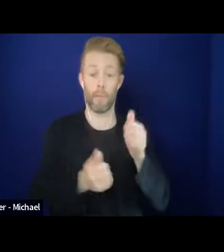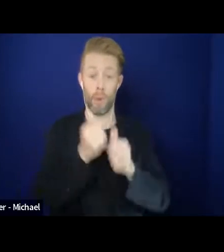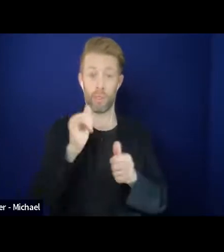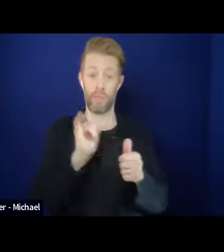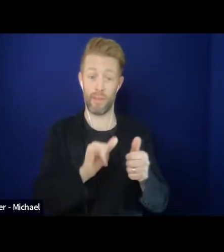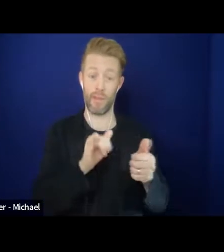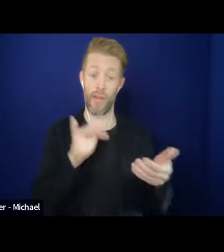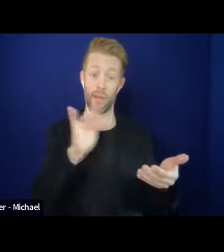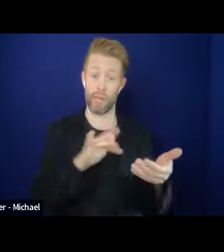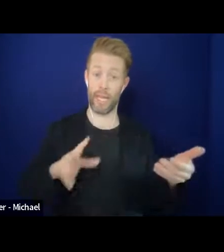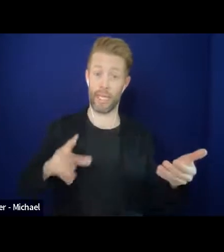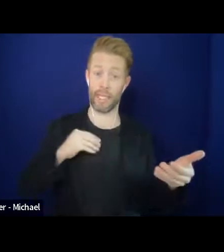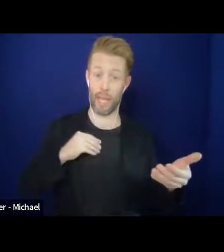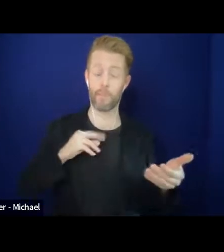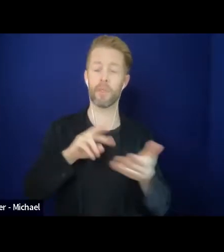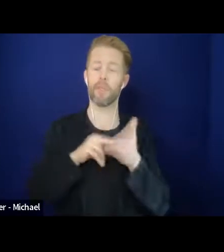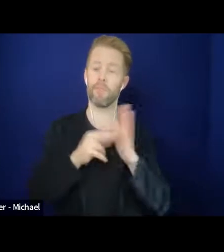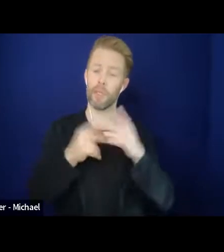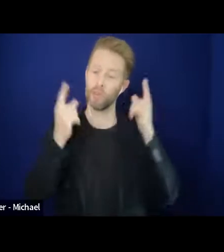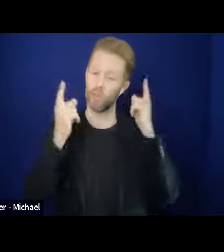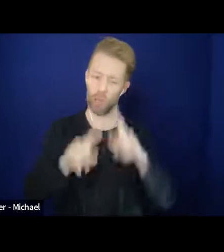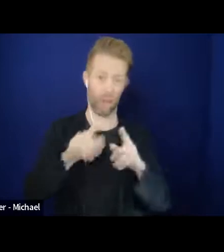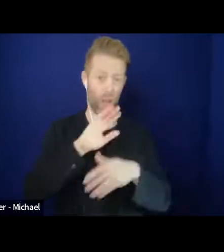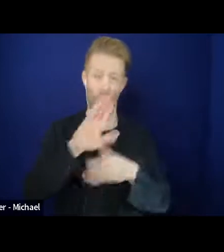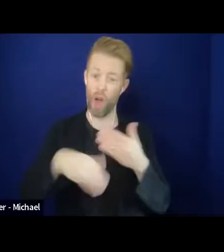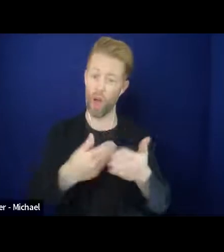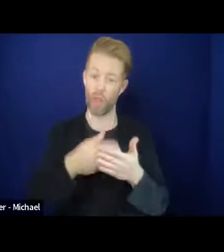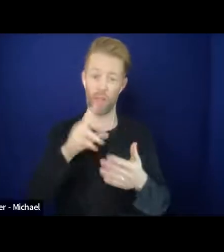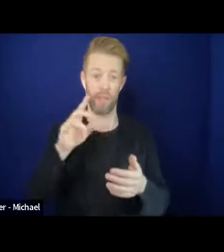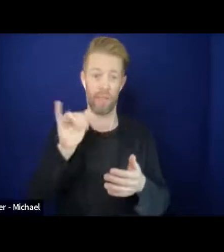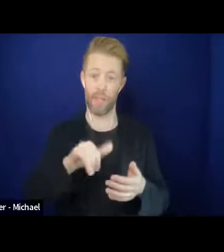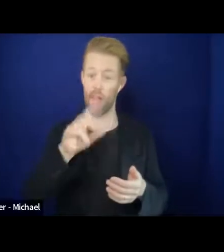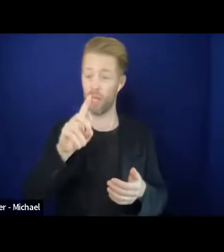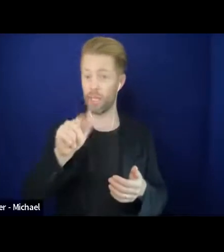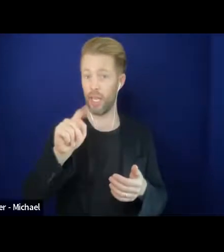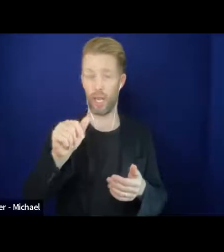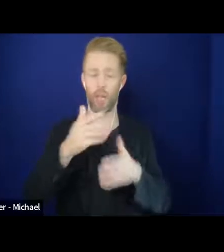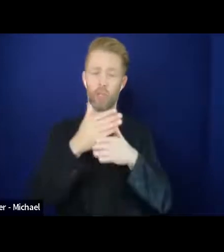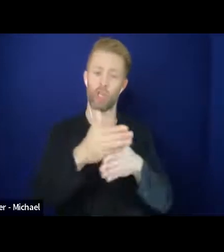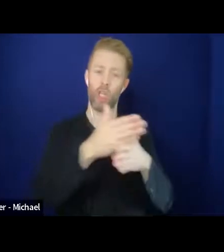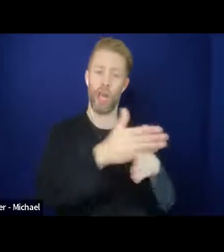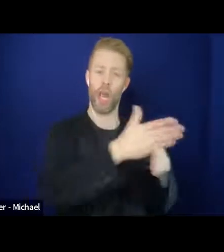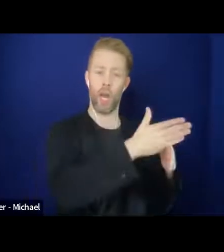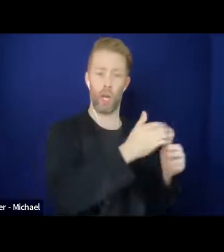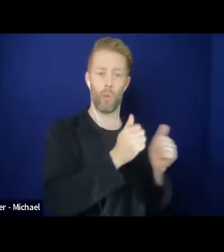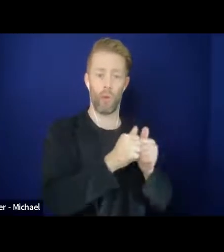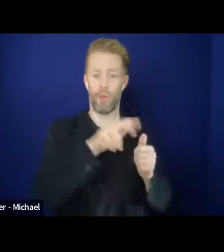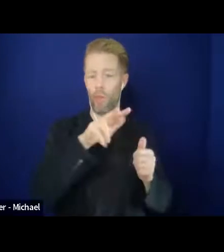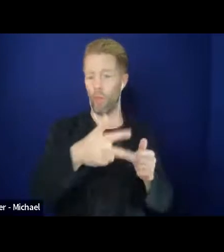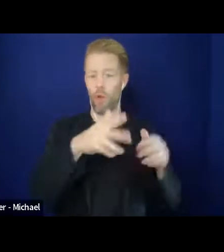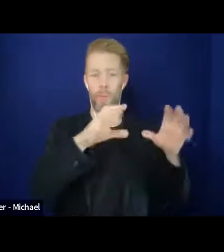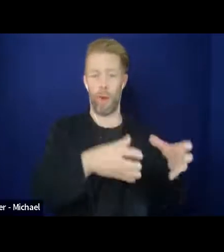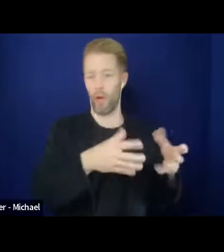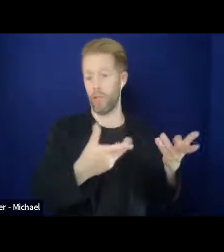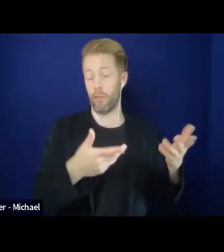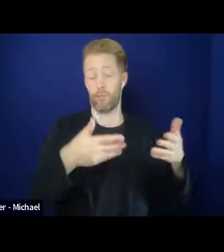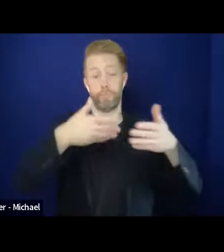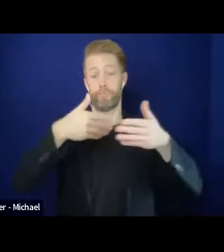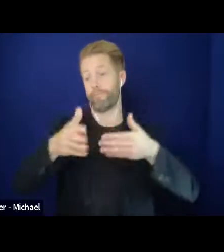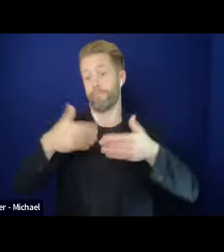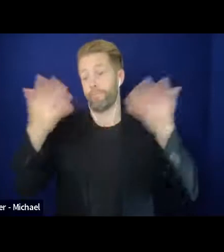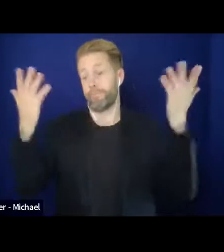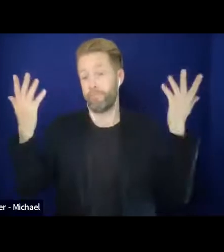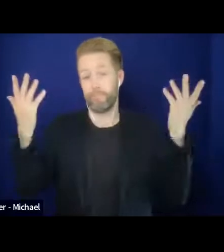agreeing to the sharing of all of that data with designated third-party partners of whichever corporation you happen to